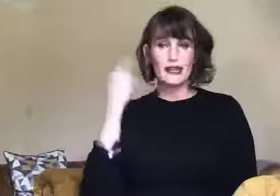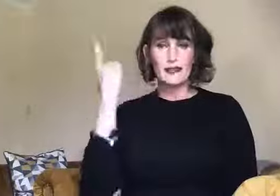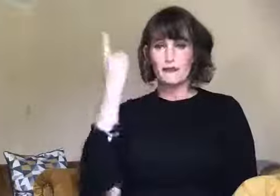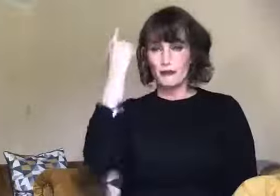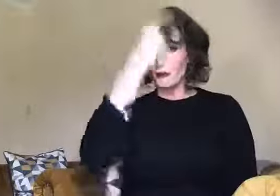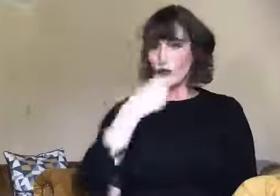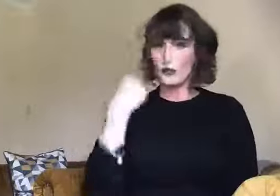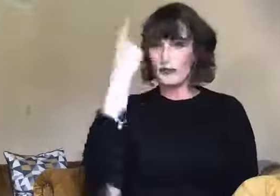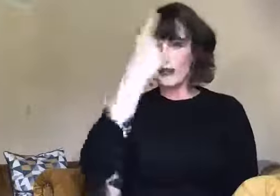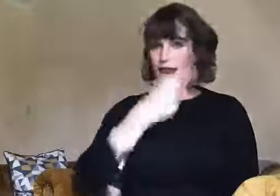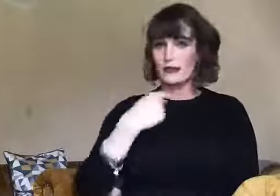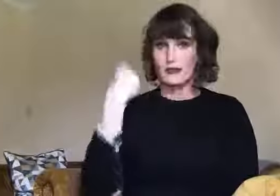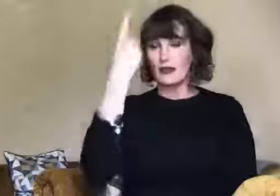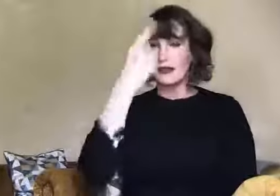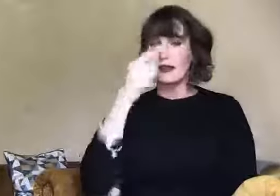again, watch my face.